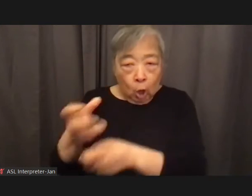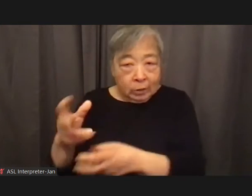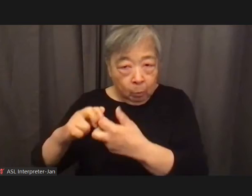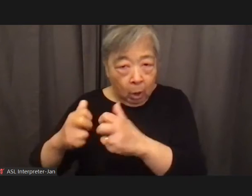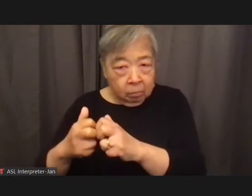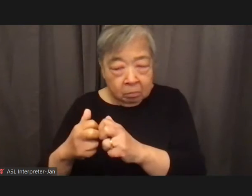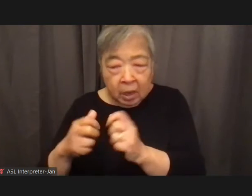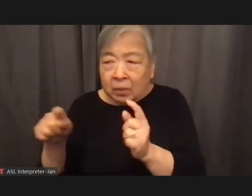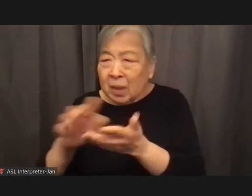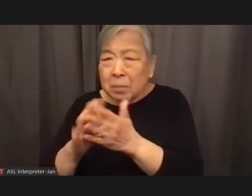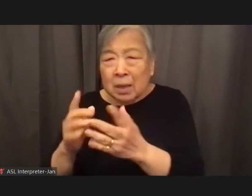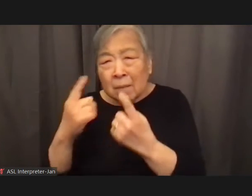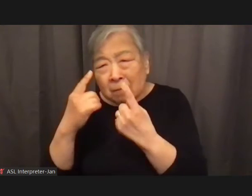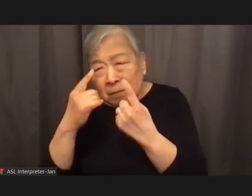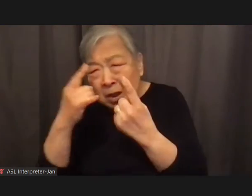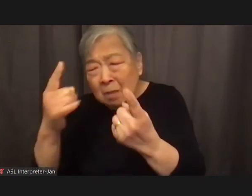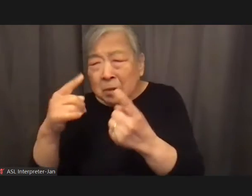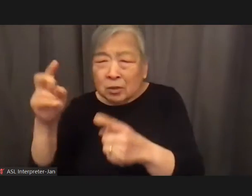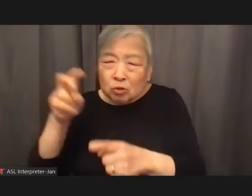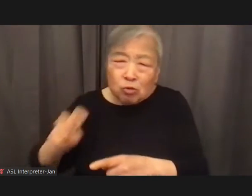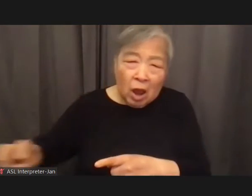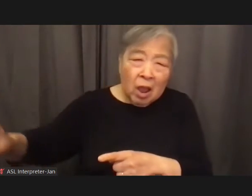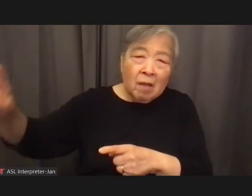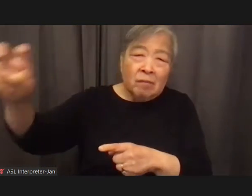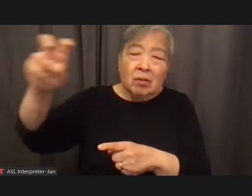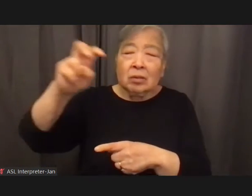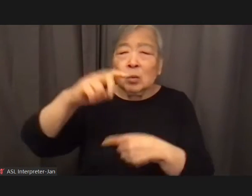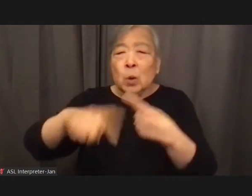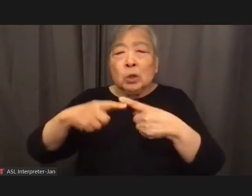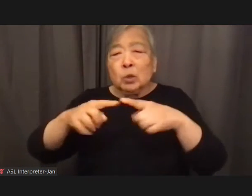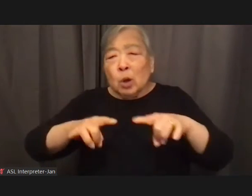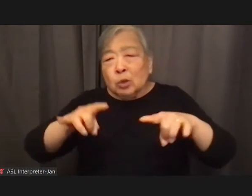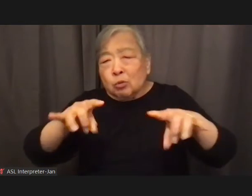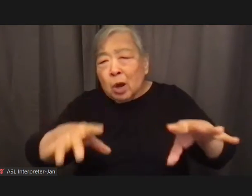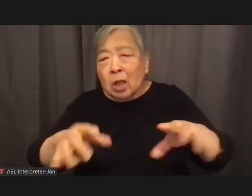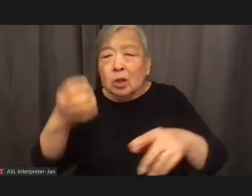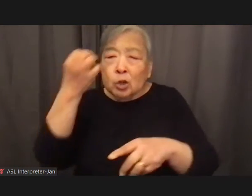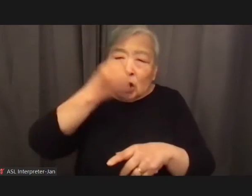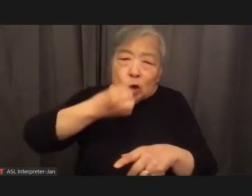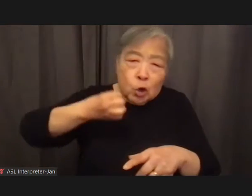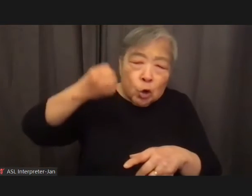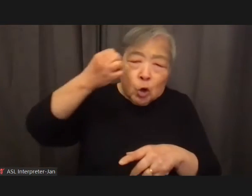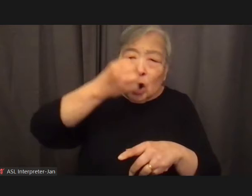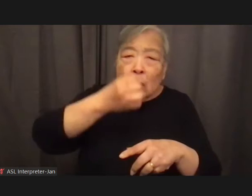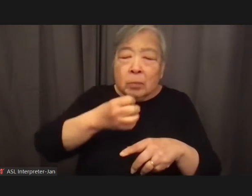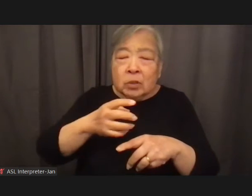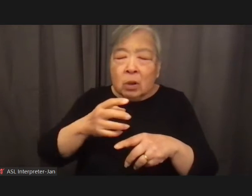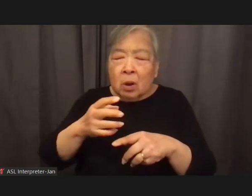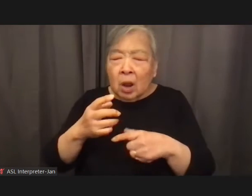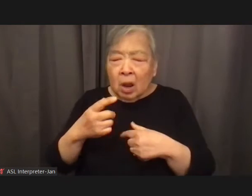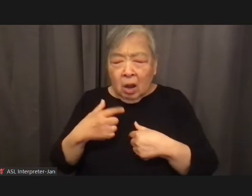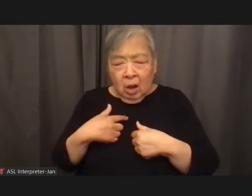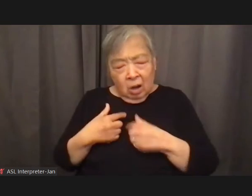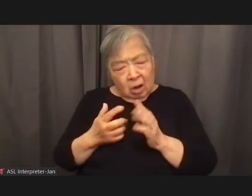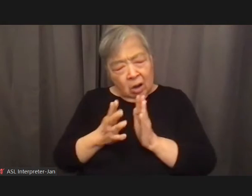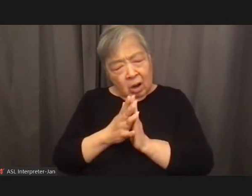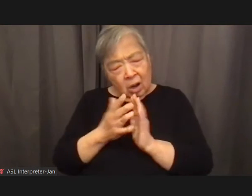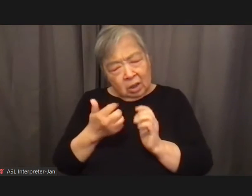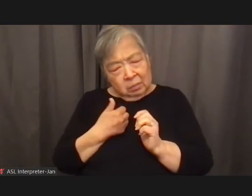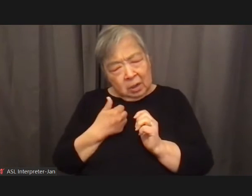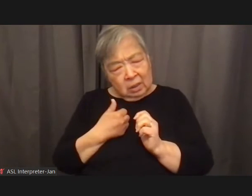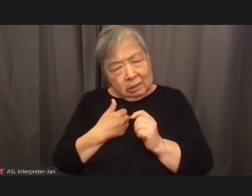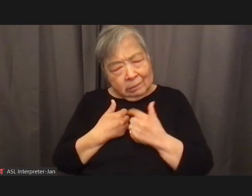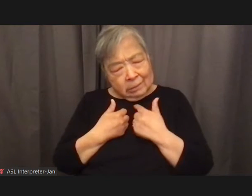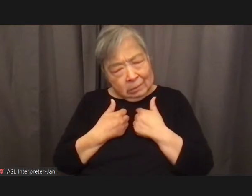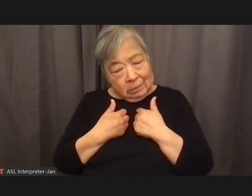all over the world. They were in Australia, Europe, and so on. So what I asked myself, what did we do